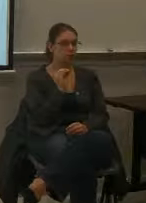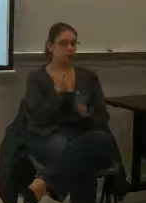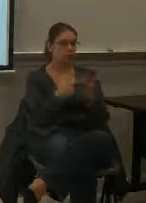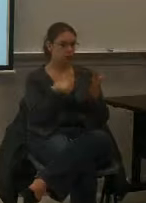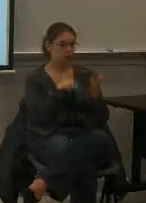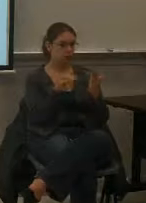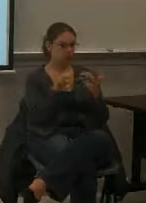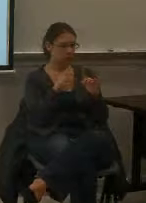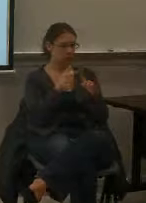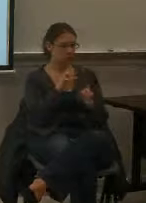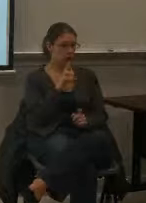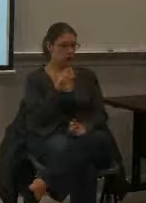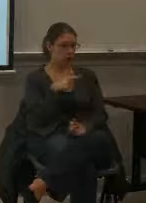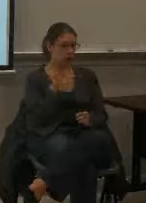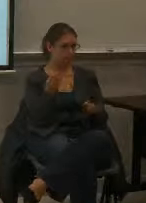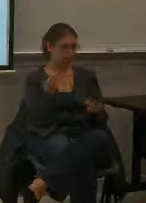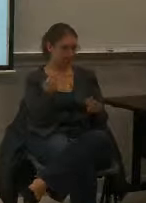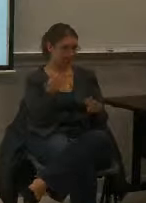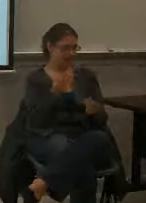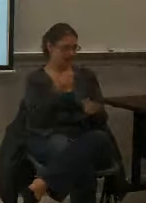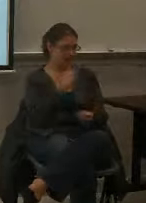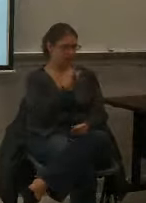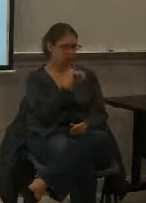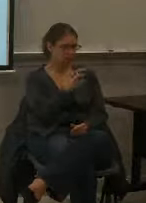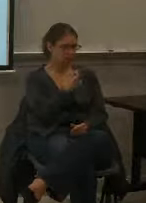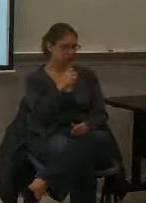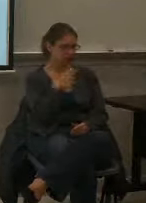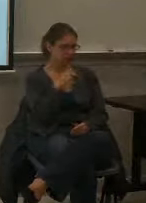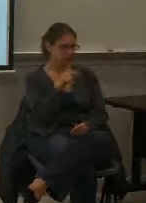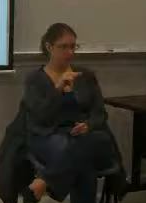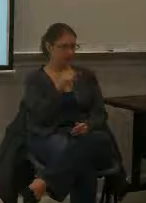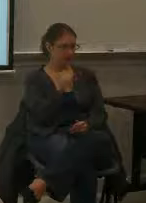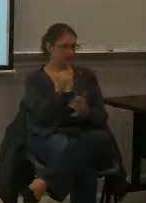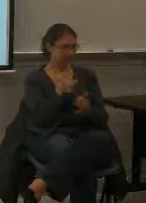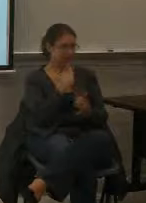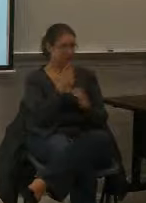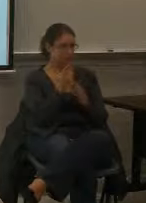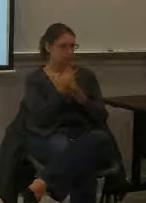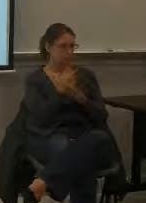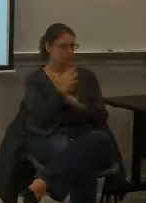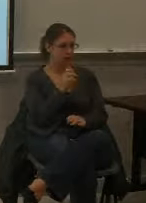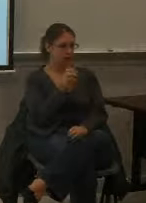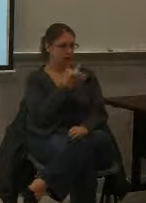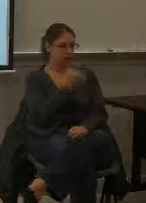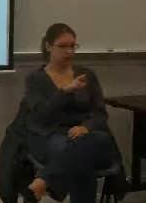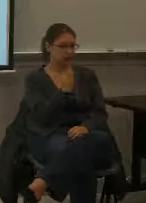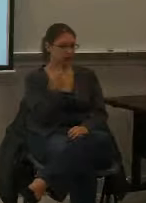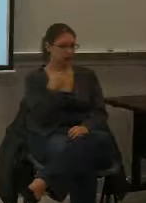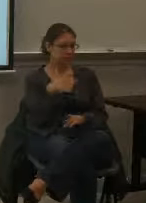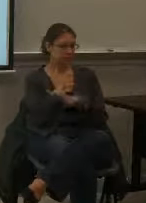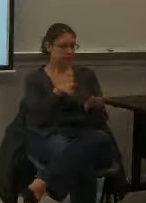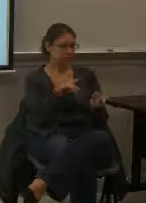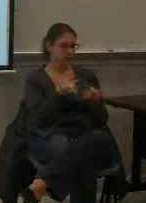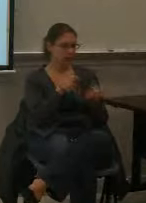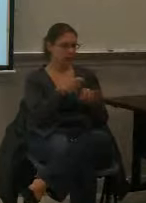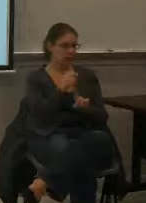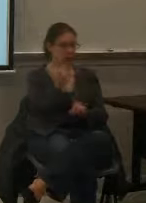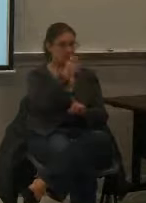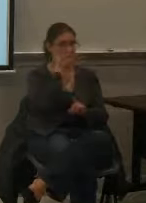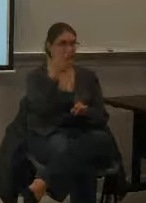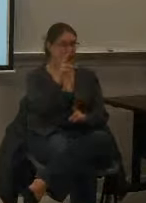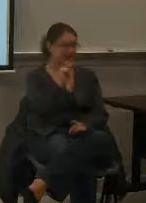do to cropland and rice paddies now is use fertilizer that's been pulled out of the atmosphere, the